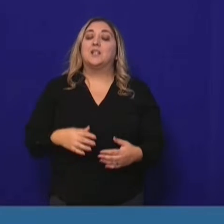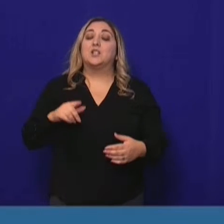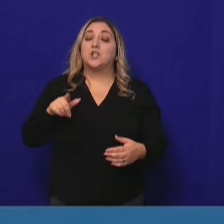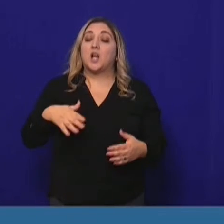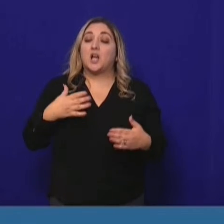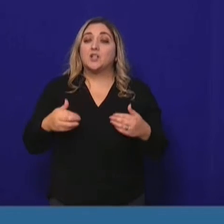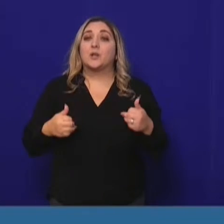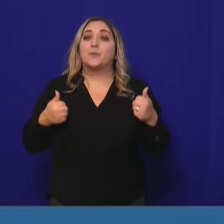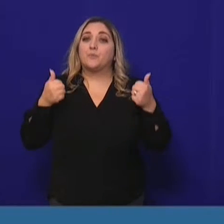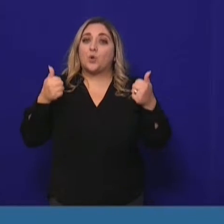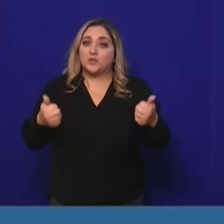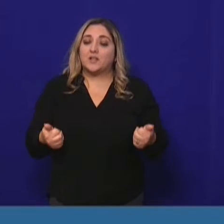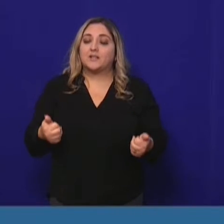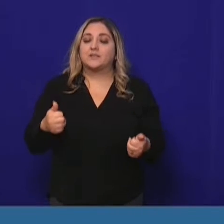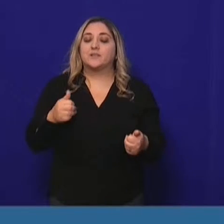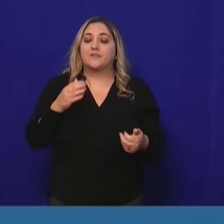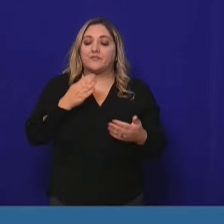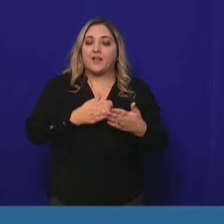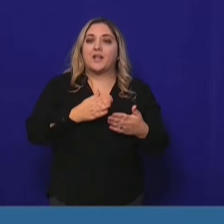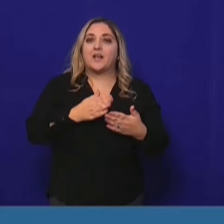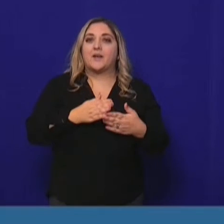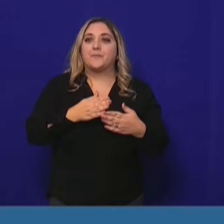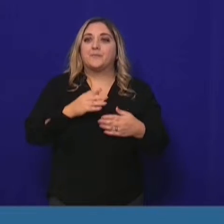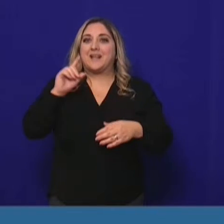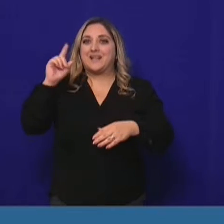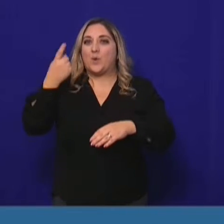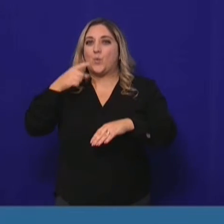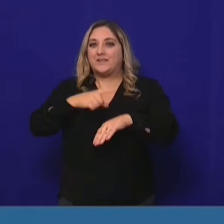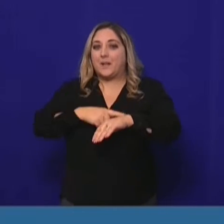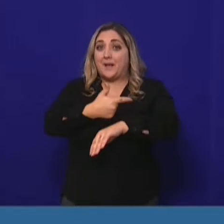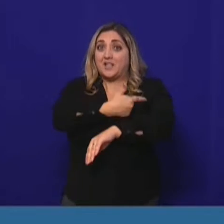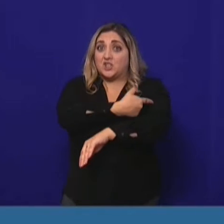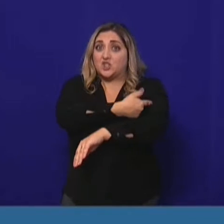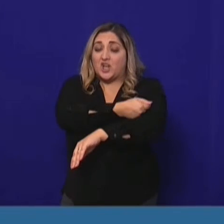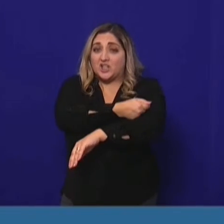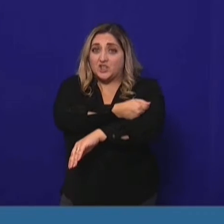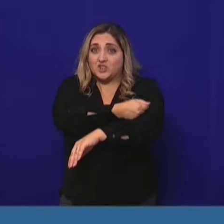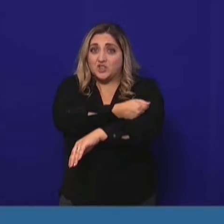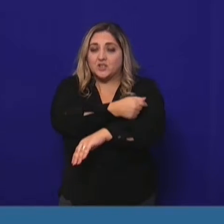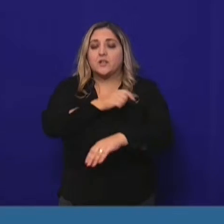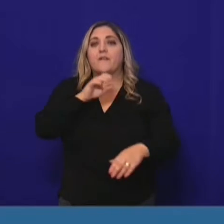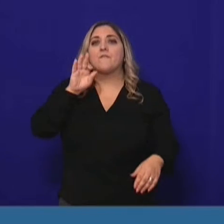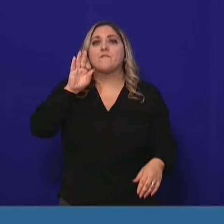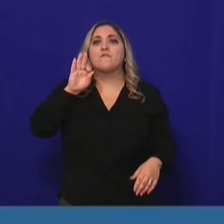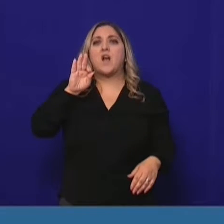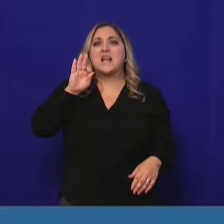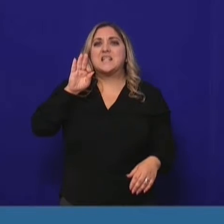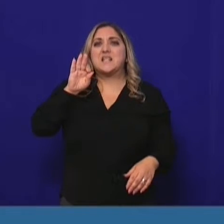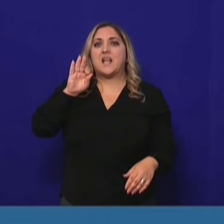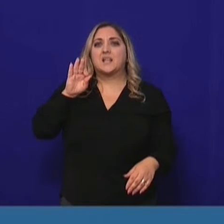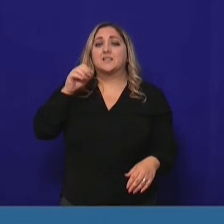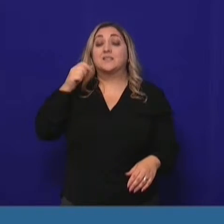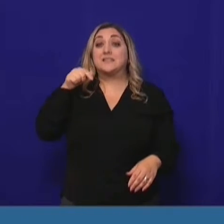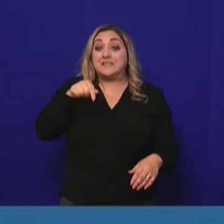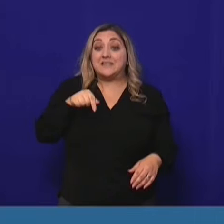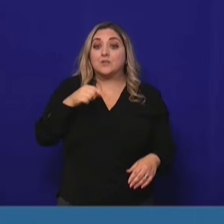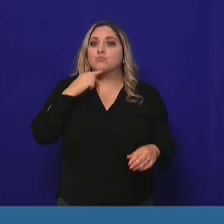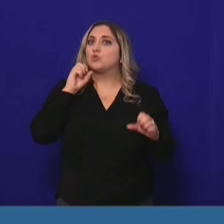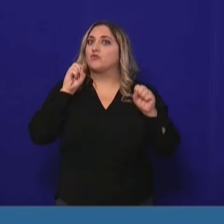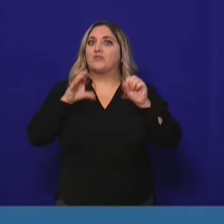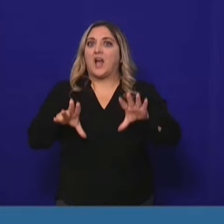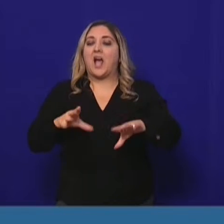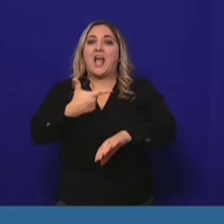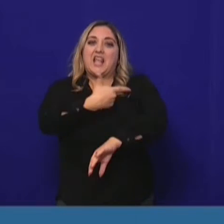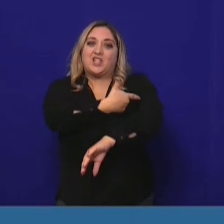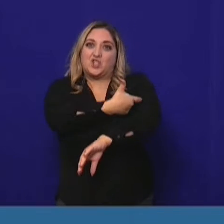semmejt inti huwa li bħalma nafu l-ewwel vaccine li probabilità li ħajkollna hija tal-Pfizer u din trid tingħata f'żewġ